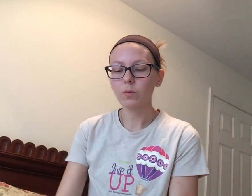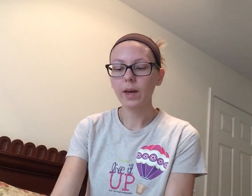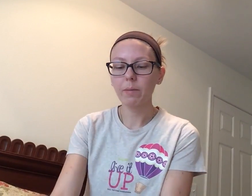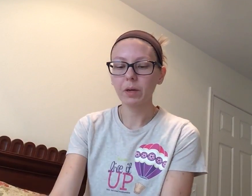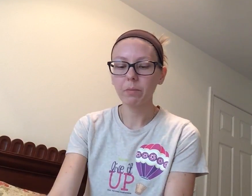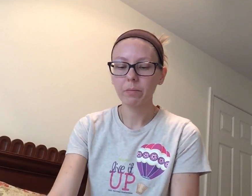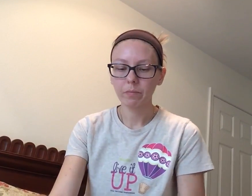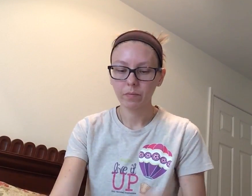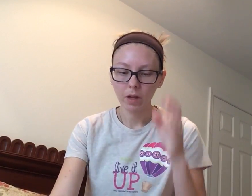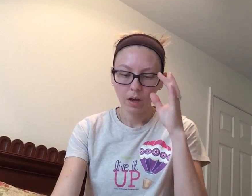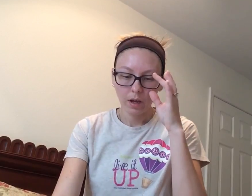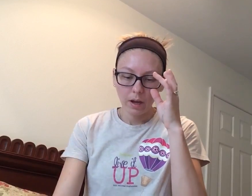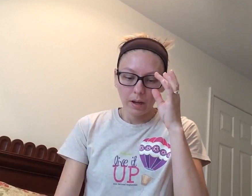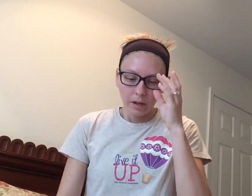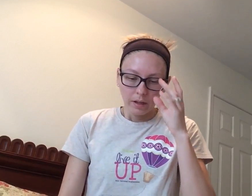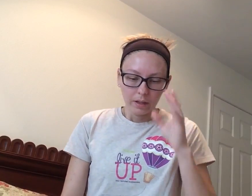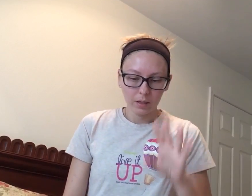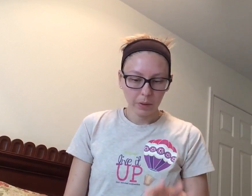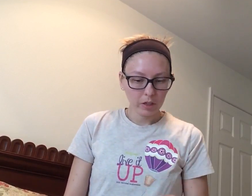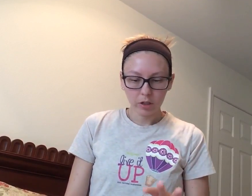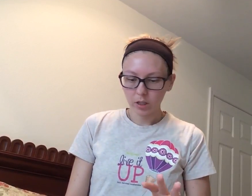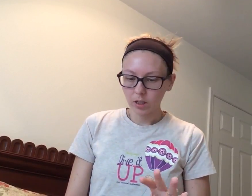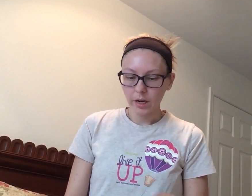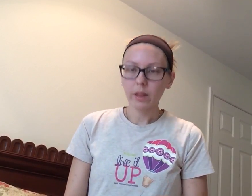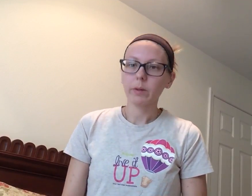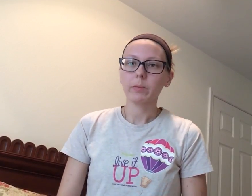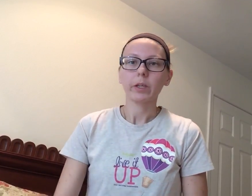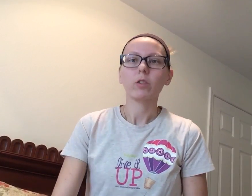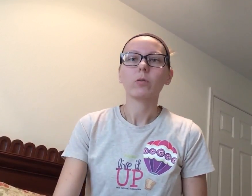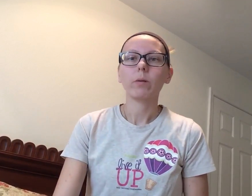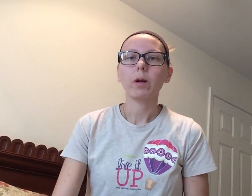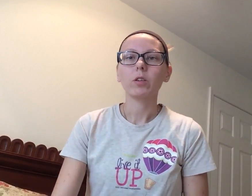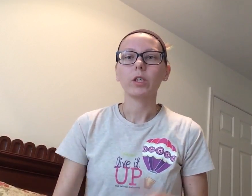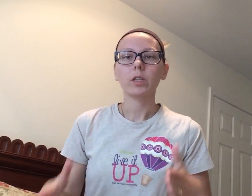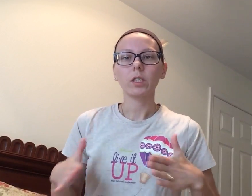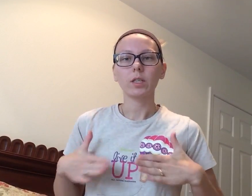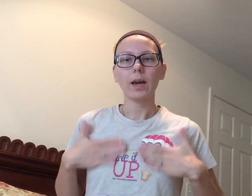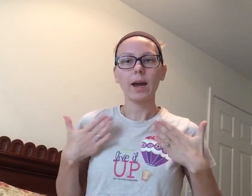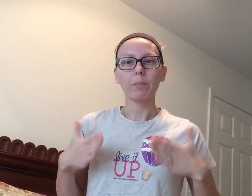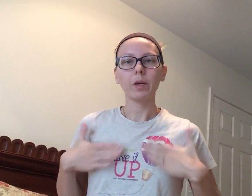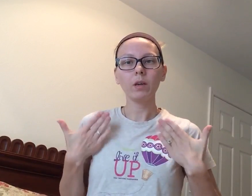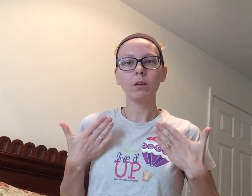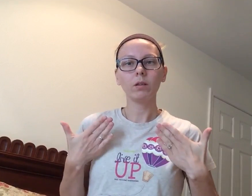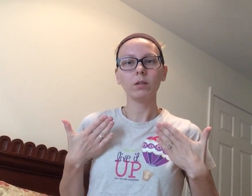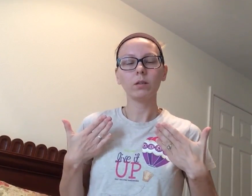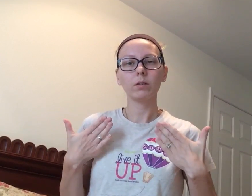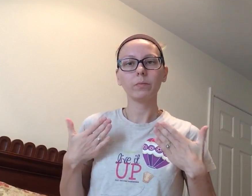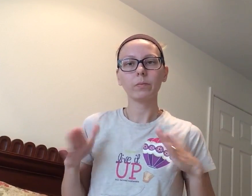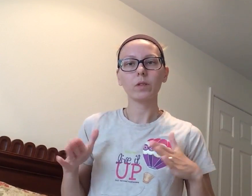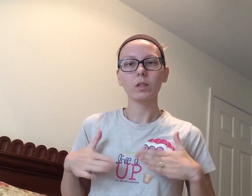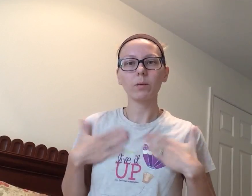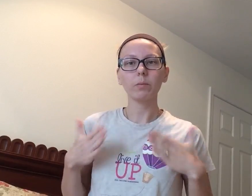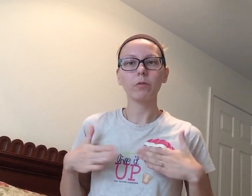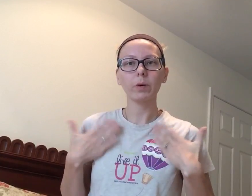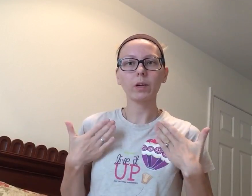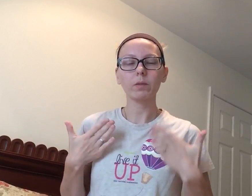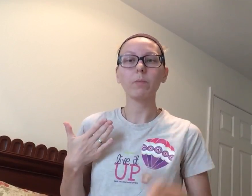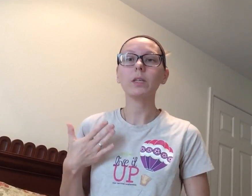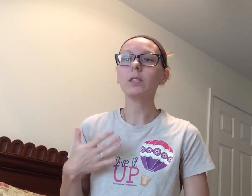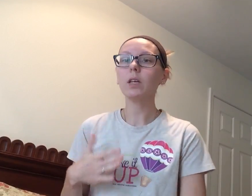with happy. This picture is not the best picture, so I apologize. It's happy. So double movement comes up. This